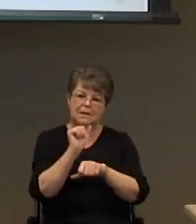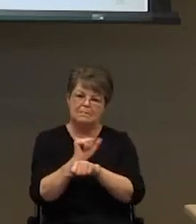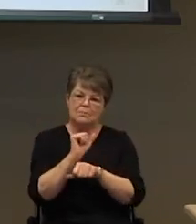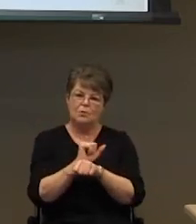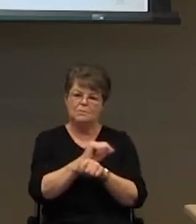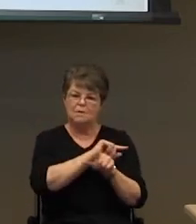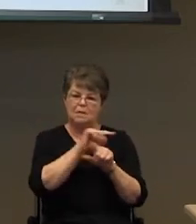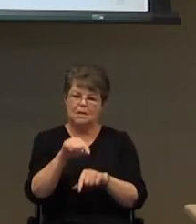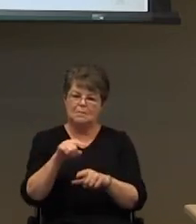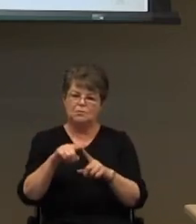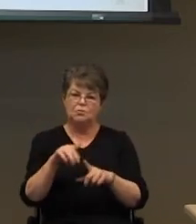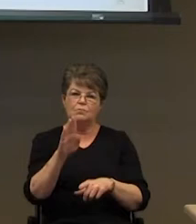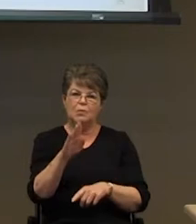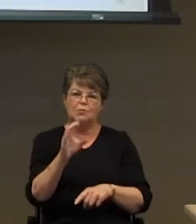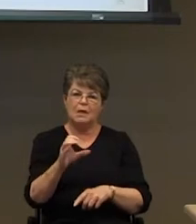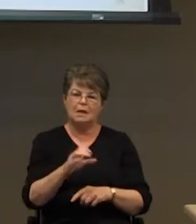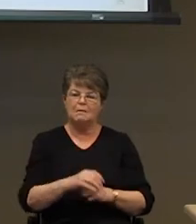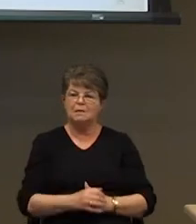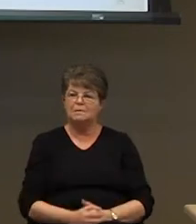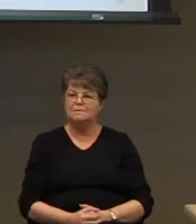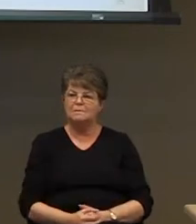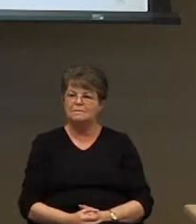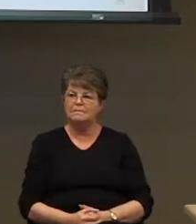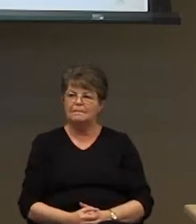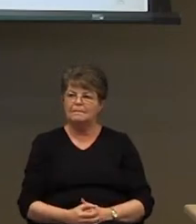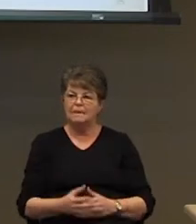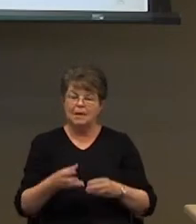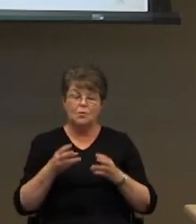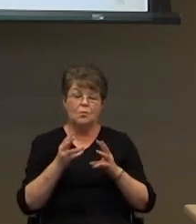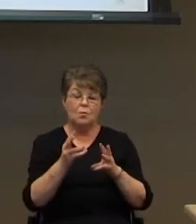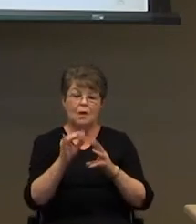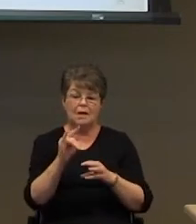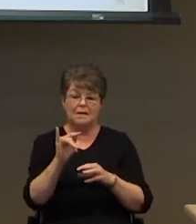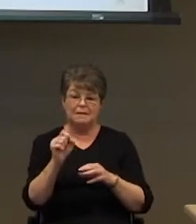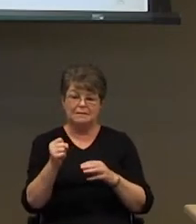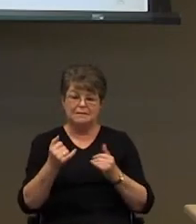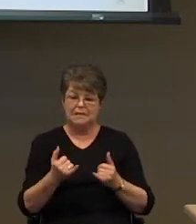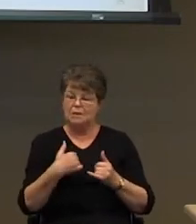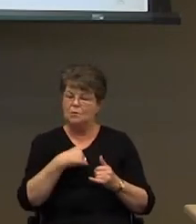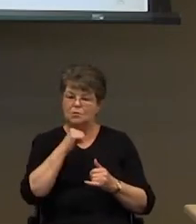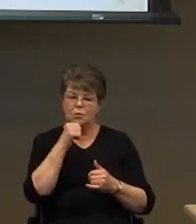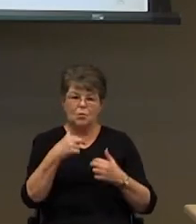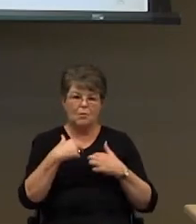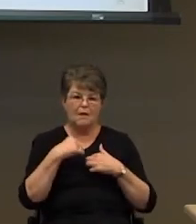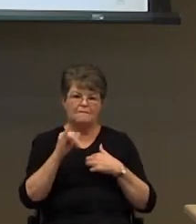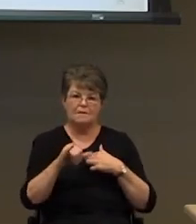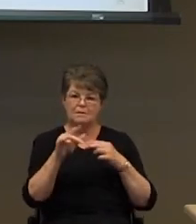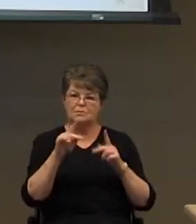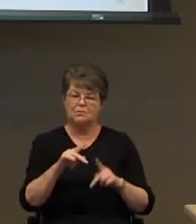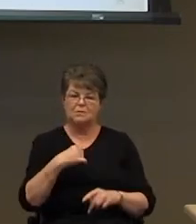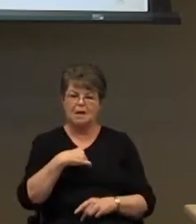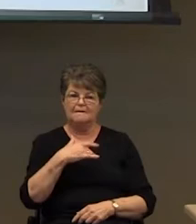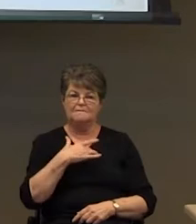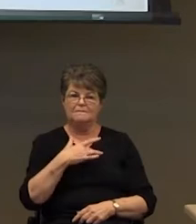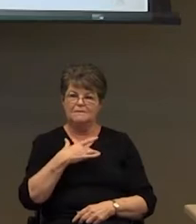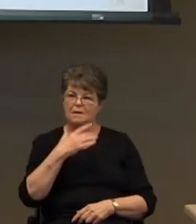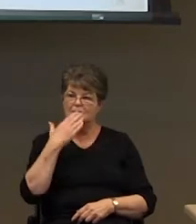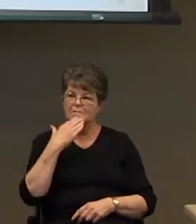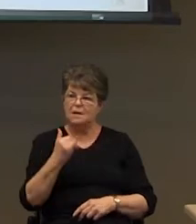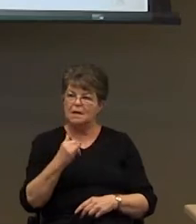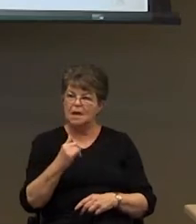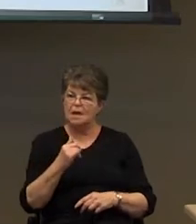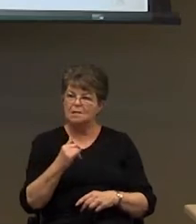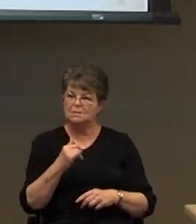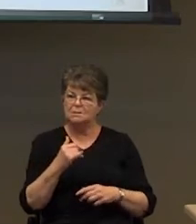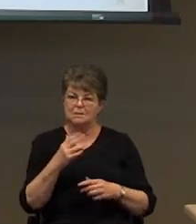employment to come to Ball County. Well, the way it is now, we don't have that person, I don't feel. But we've been here that long and he